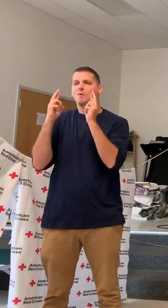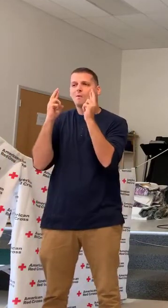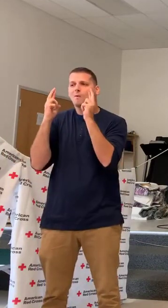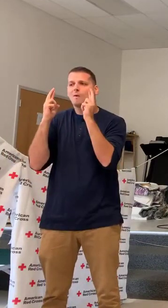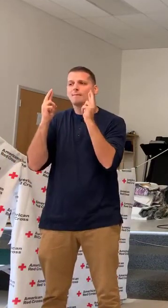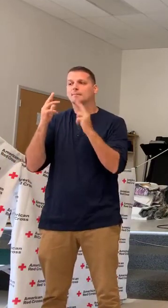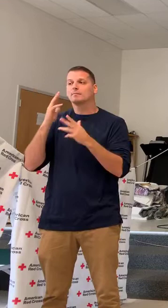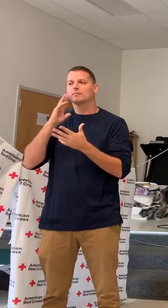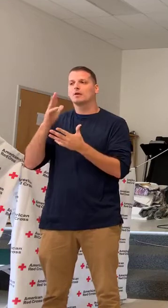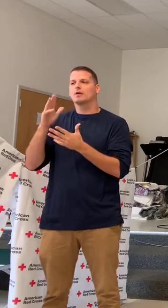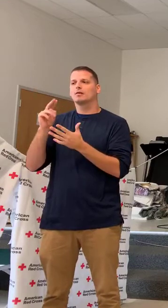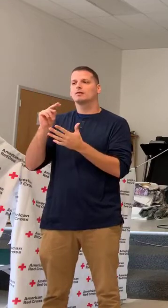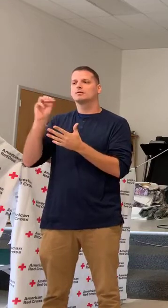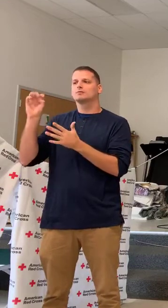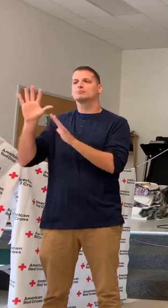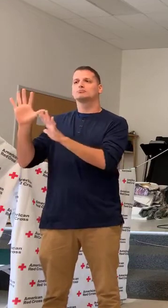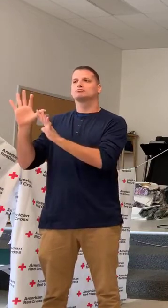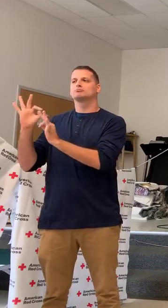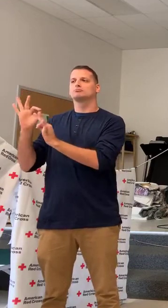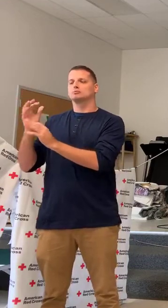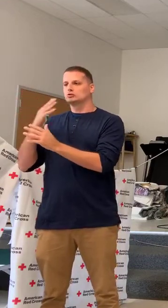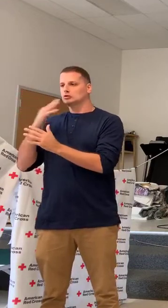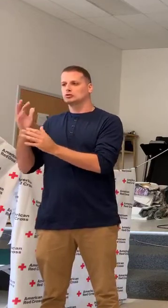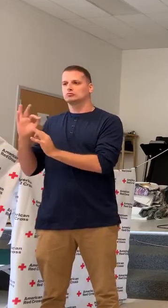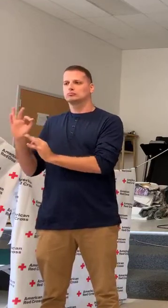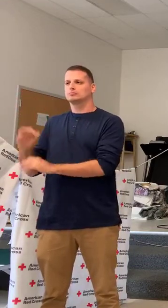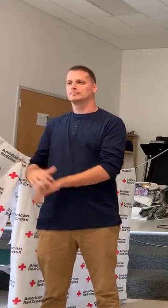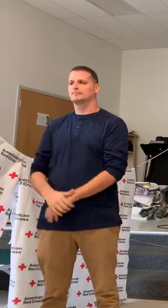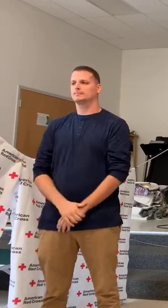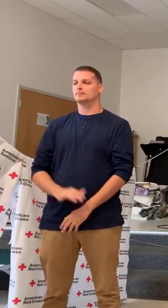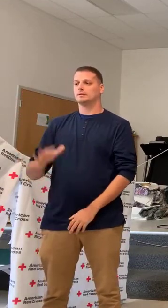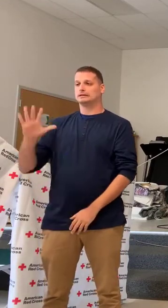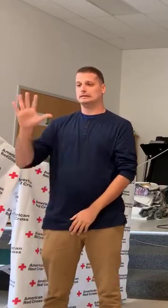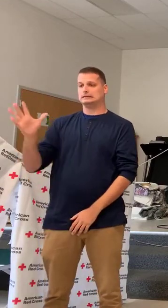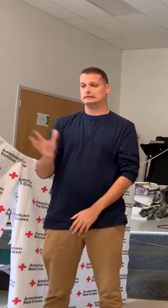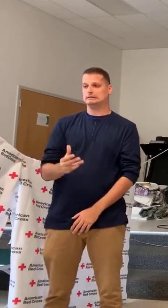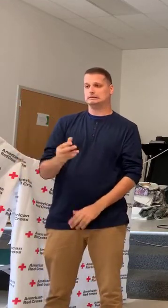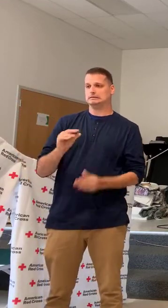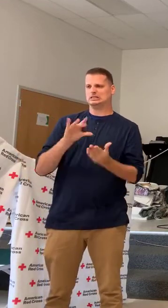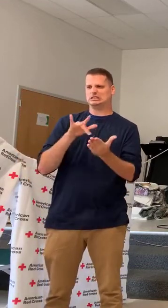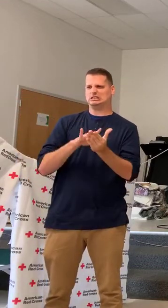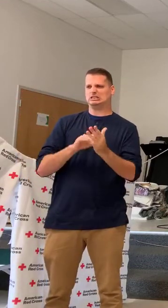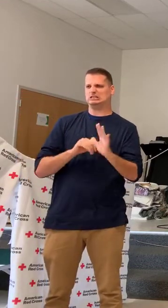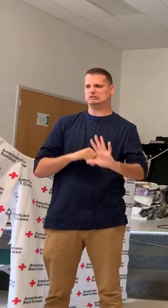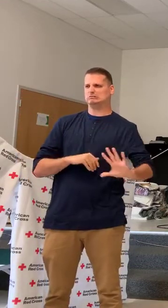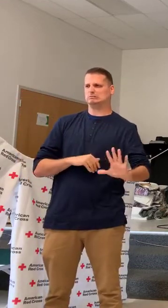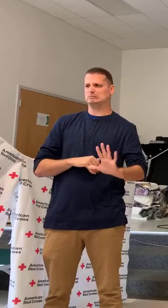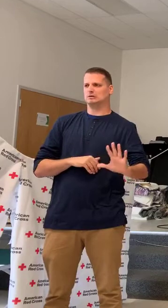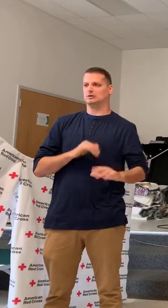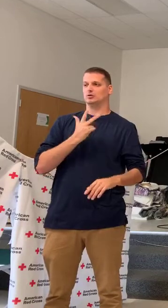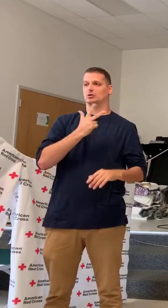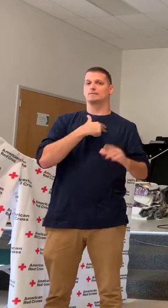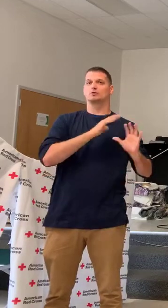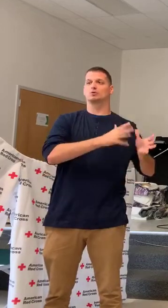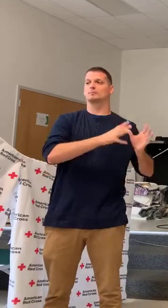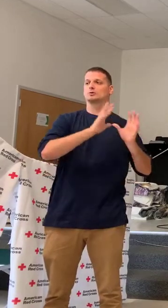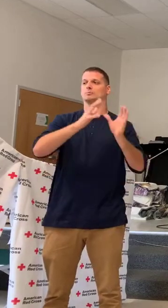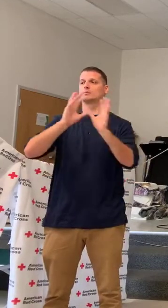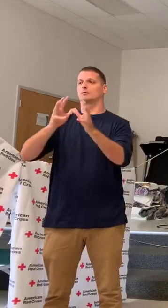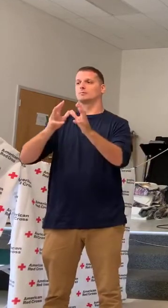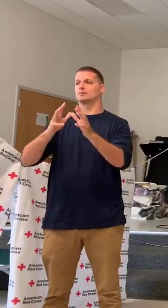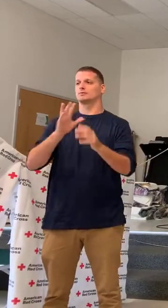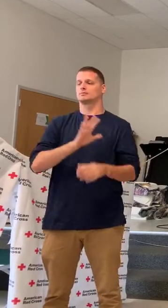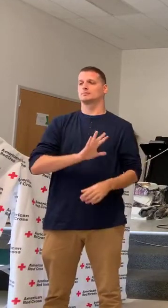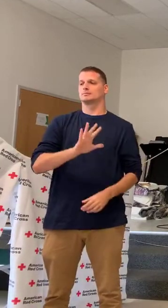flank. As we move down towards the center of the fire, we've got three crews working on this kind of pooch out here. This is